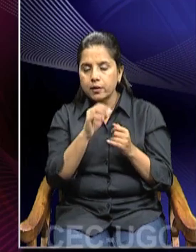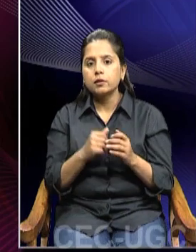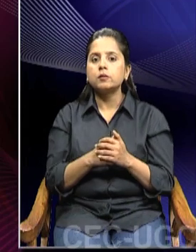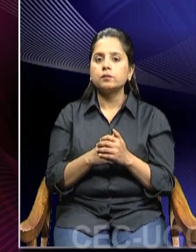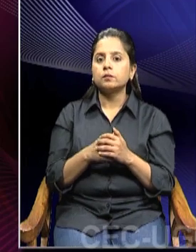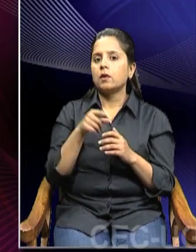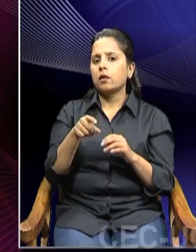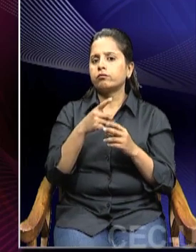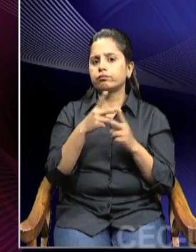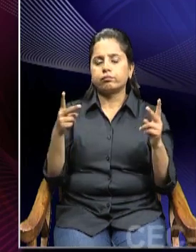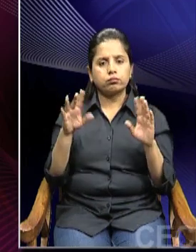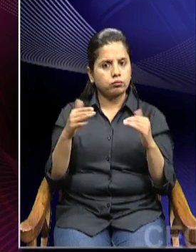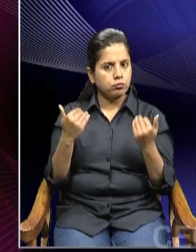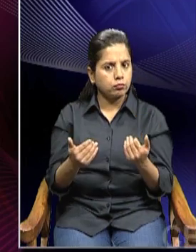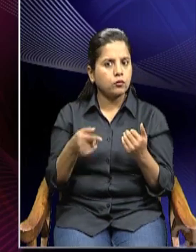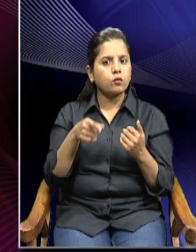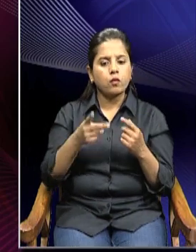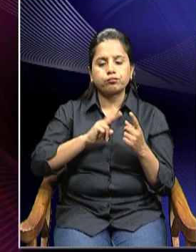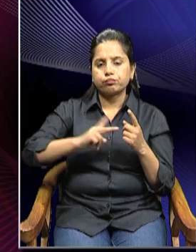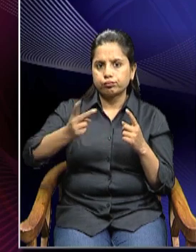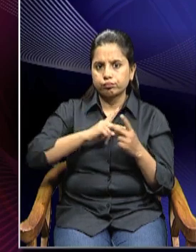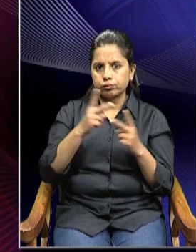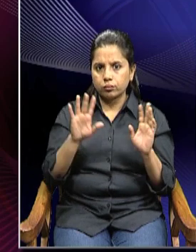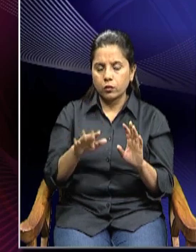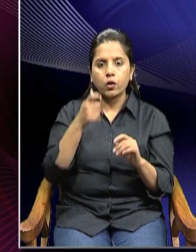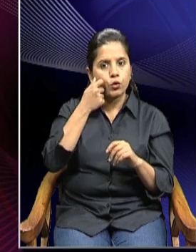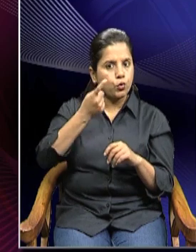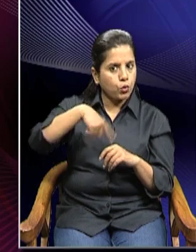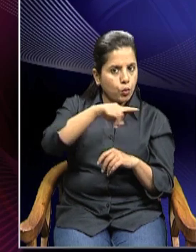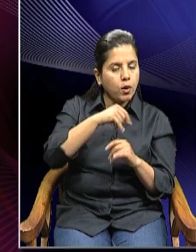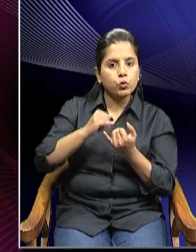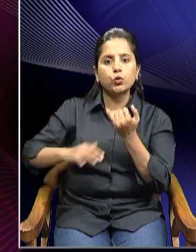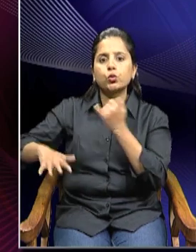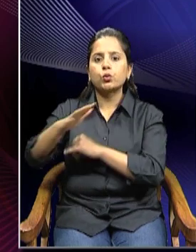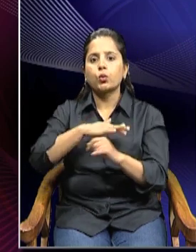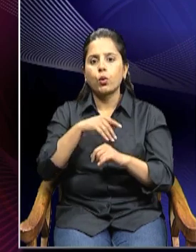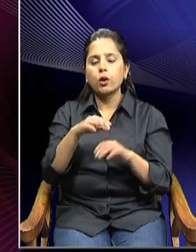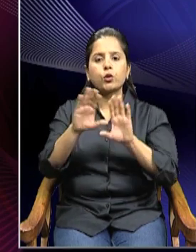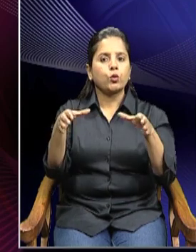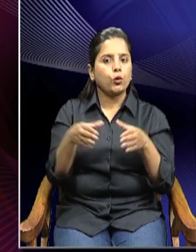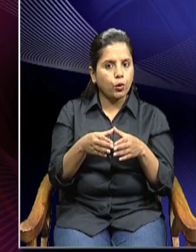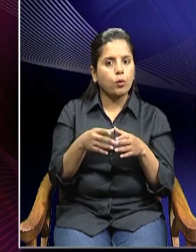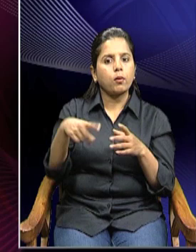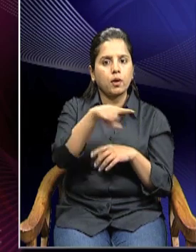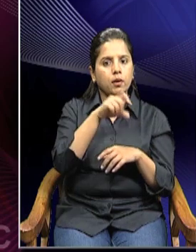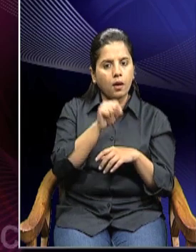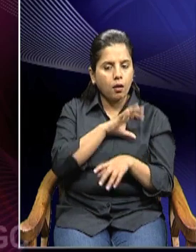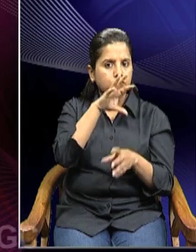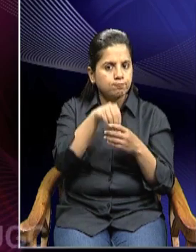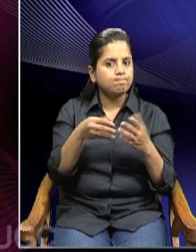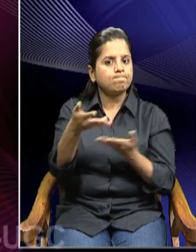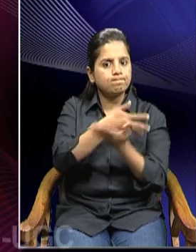and various types of transactions that humans and societies and groups can enter